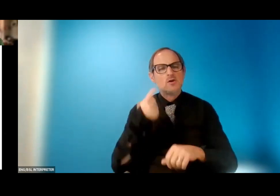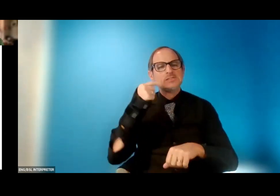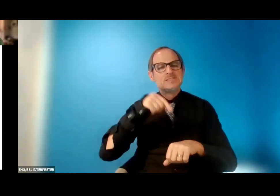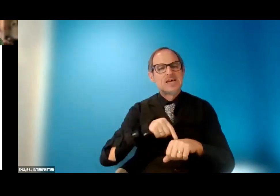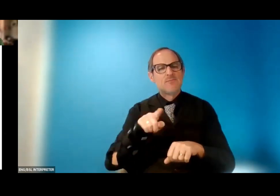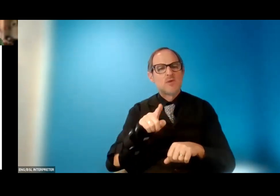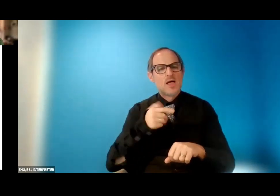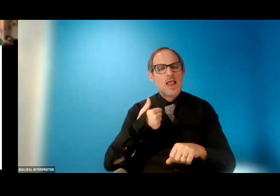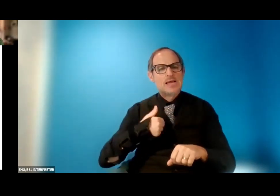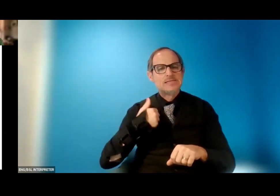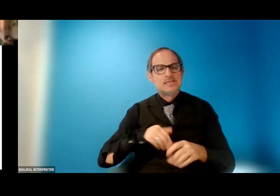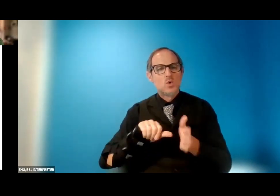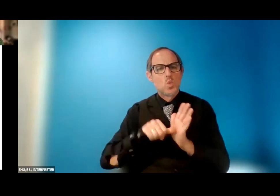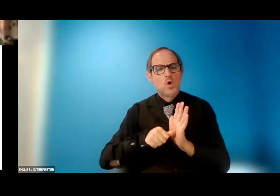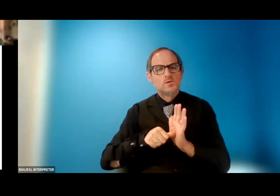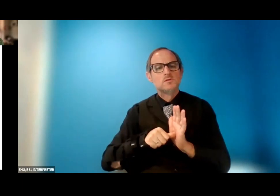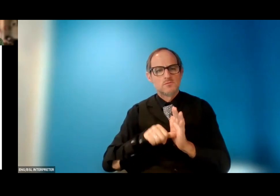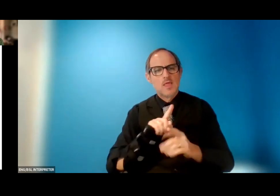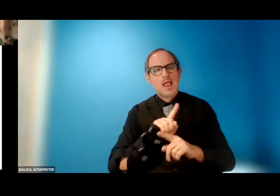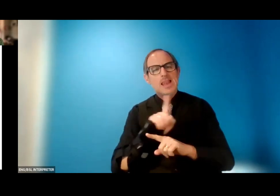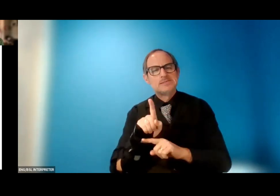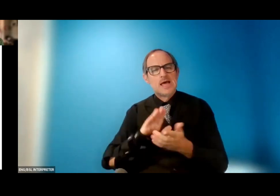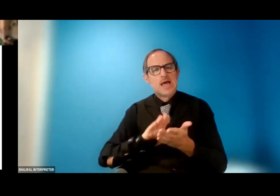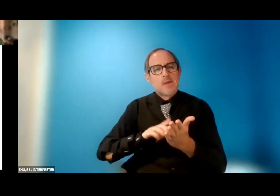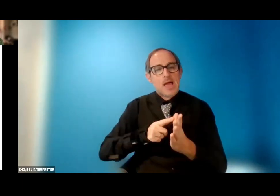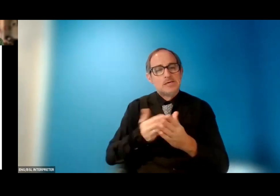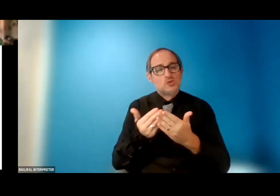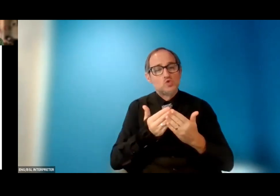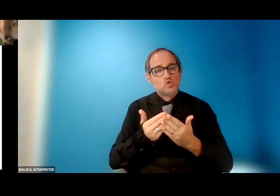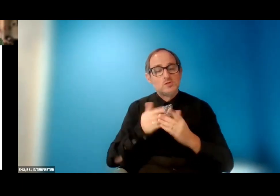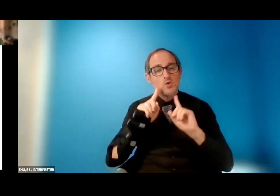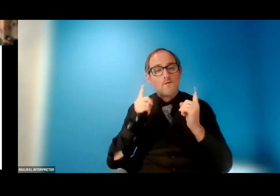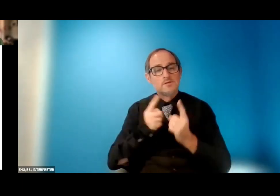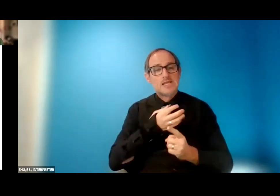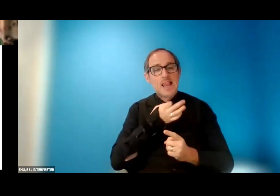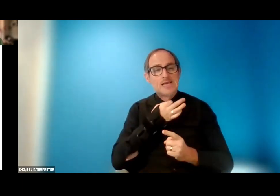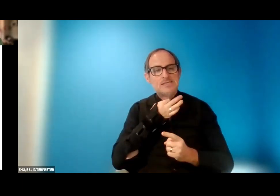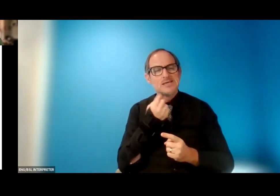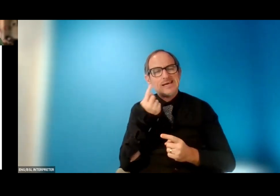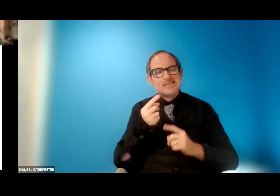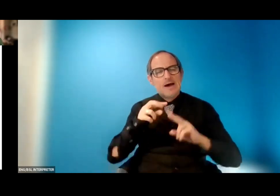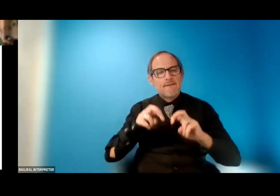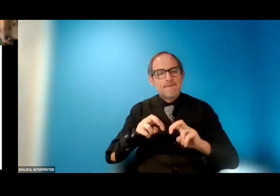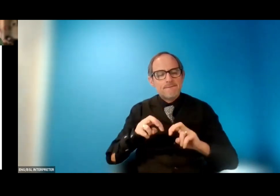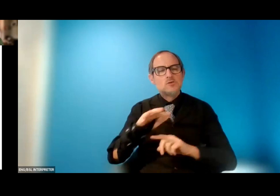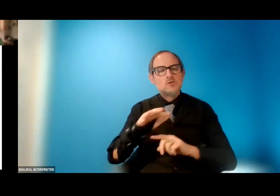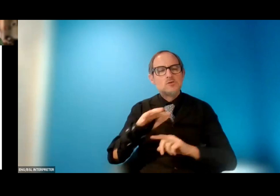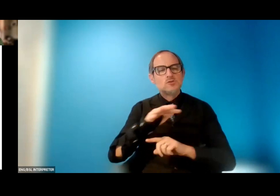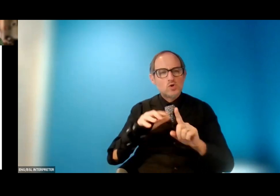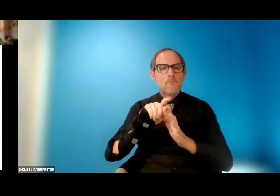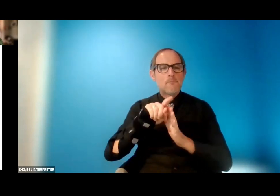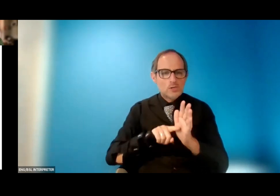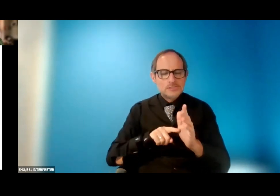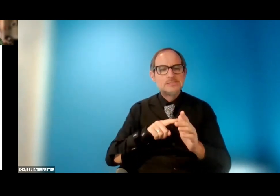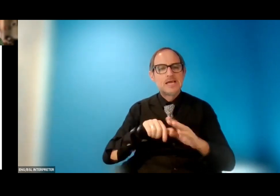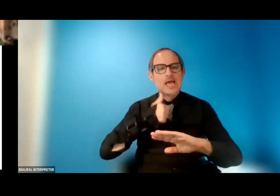data portrait, and following her master's in sustainable cities from University of Leeds, in which she explored social policy implementation gap in the